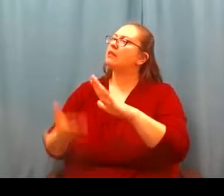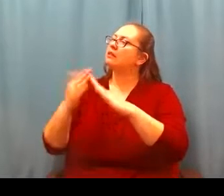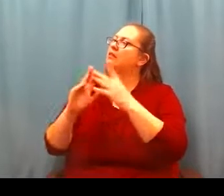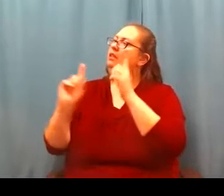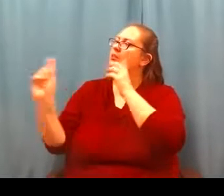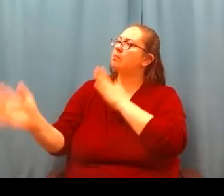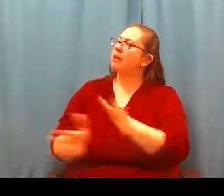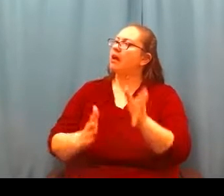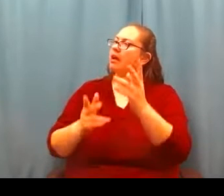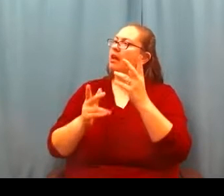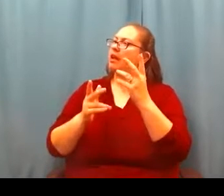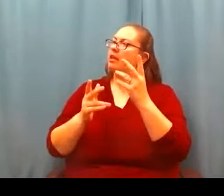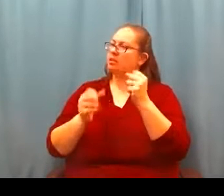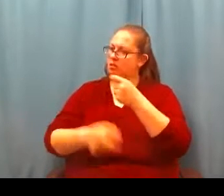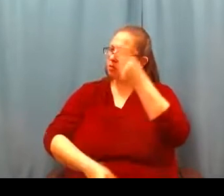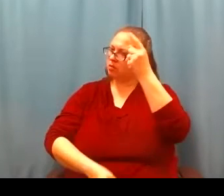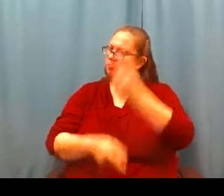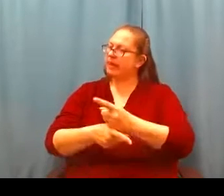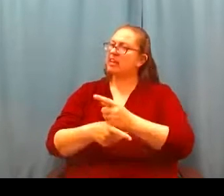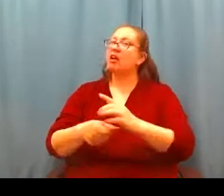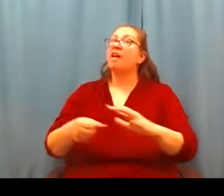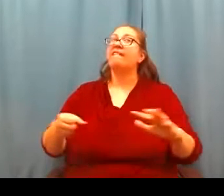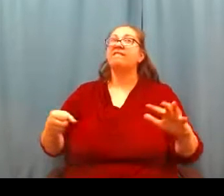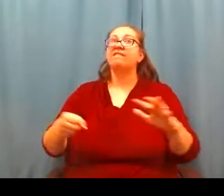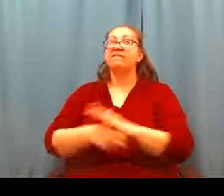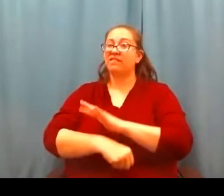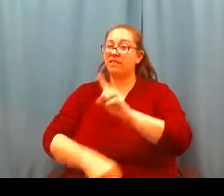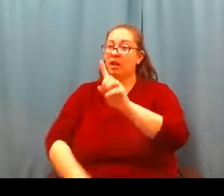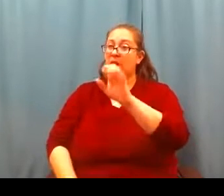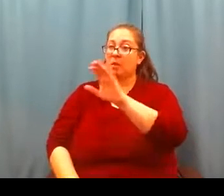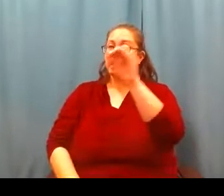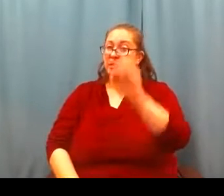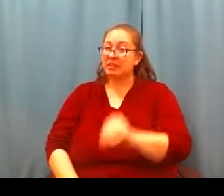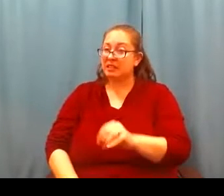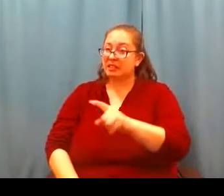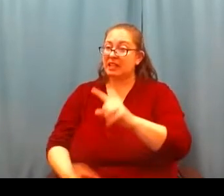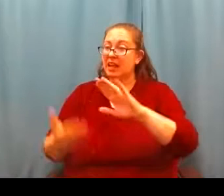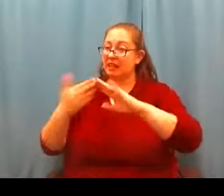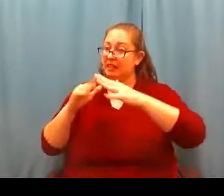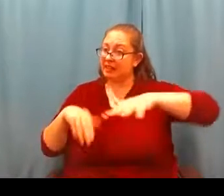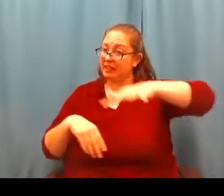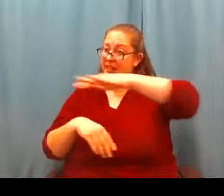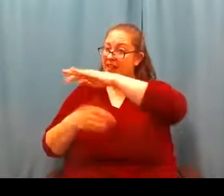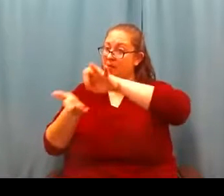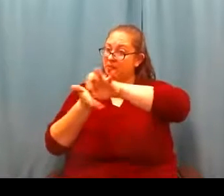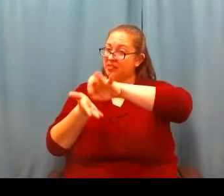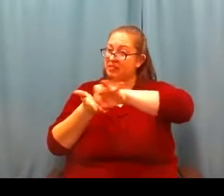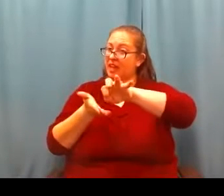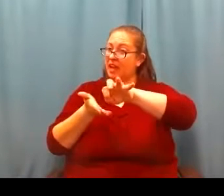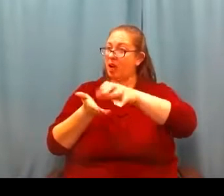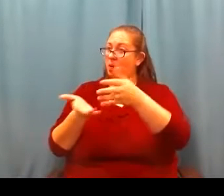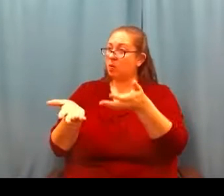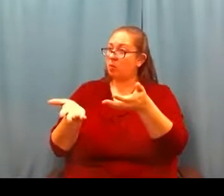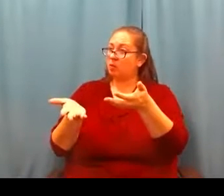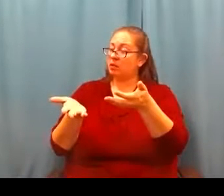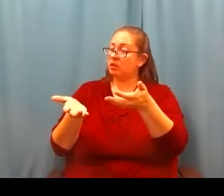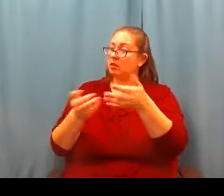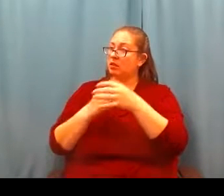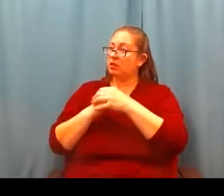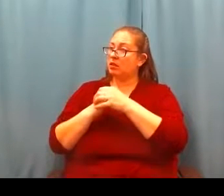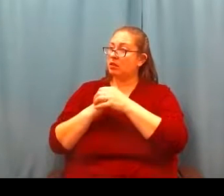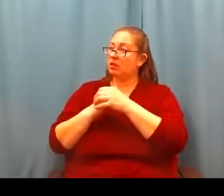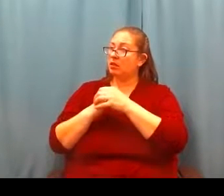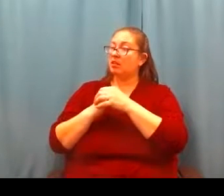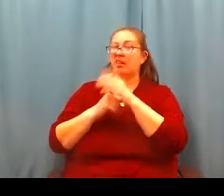and complete 2020 census count, especially in neighborhoods north of Delmar? Kelly, that's a